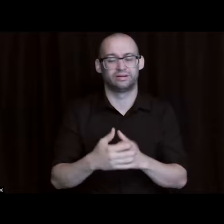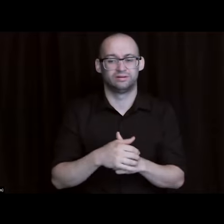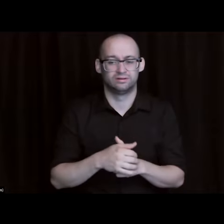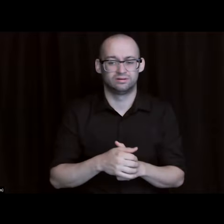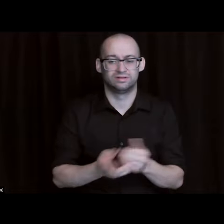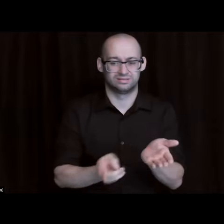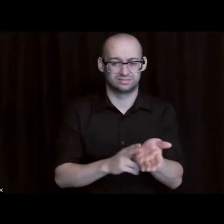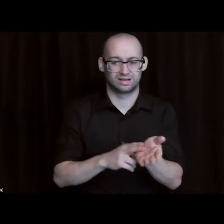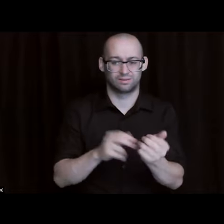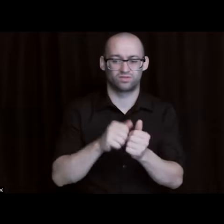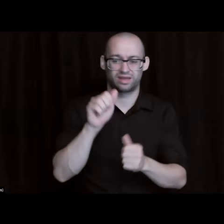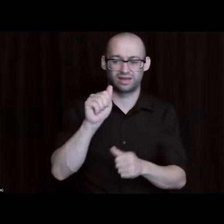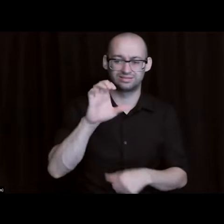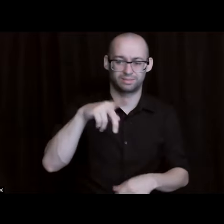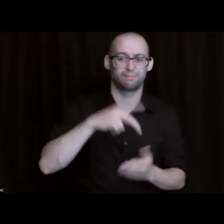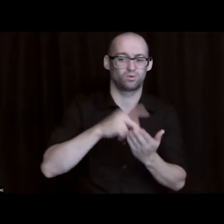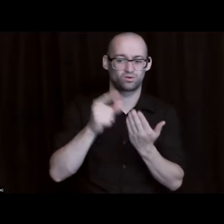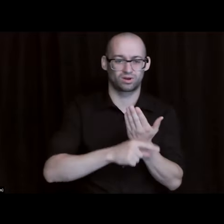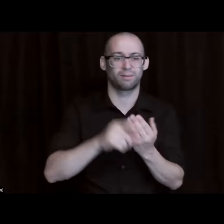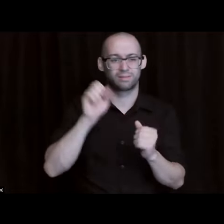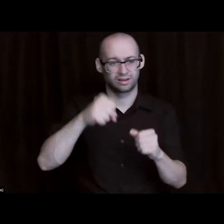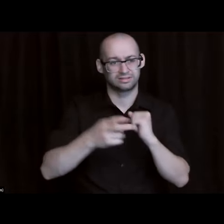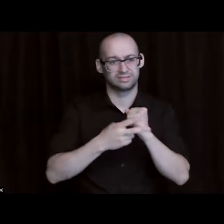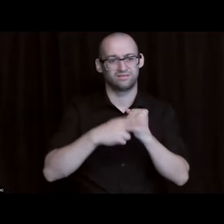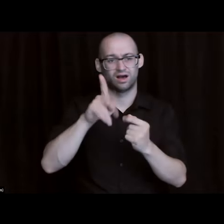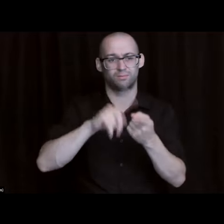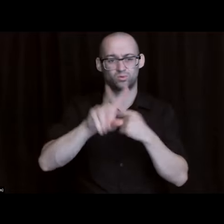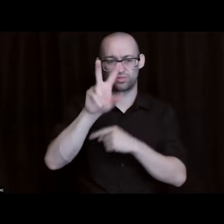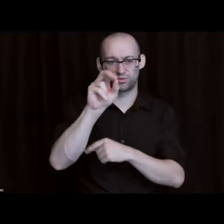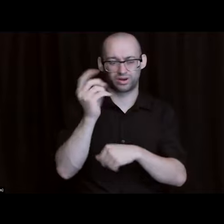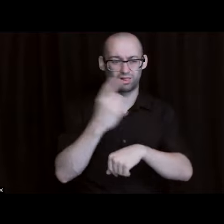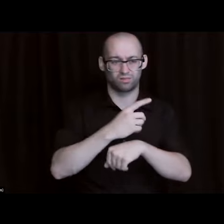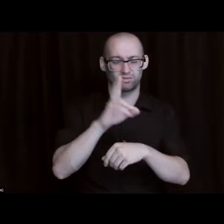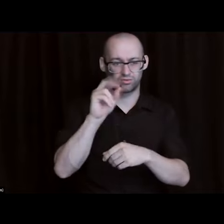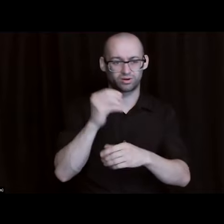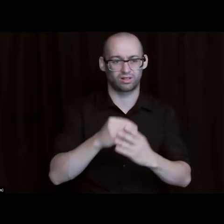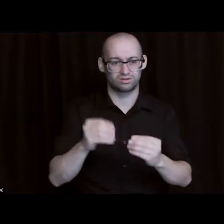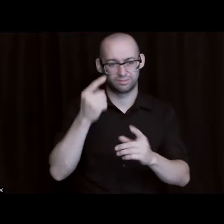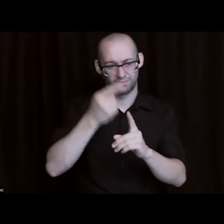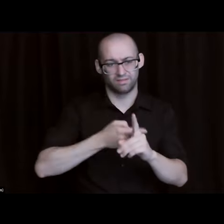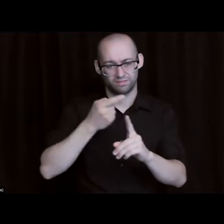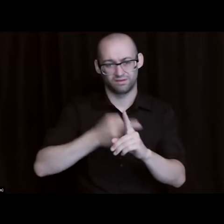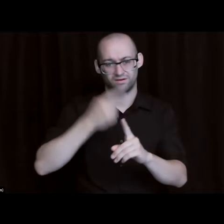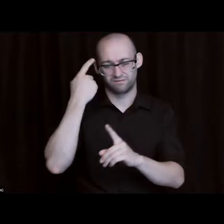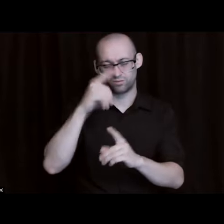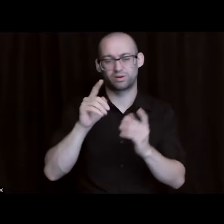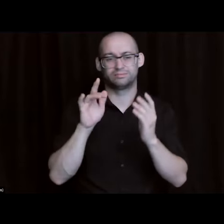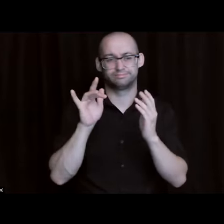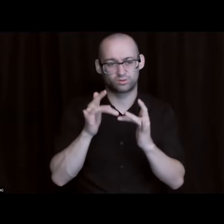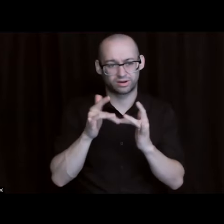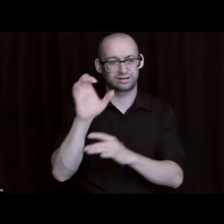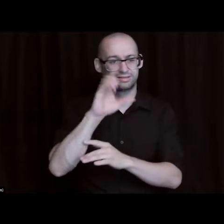for the ACP program and be able to save up to $30 per month for their home internet and cell phone service.